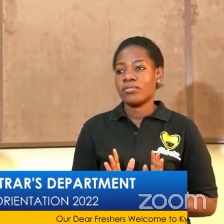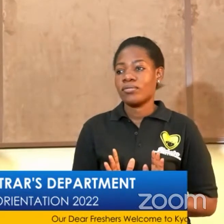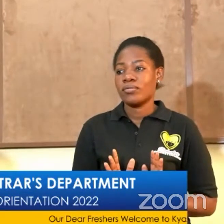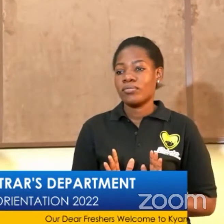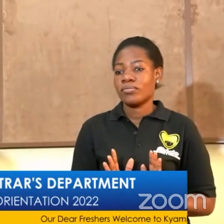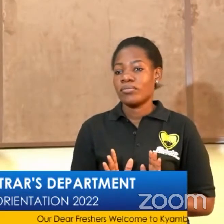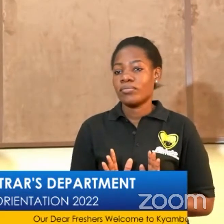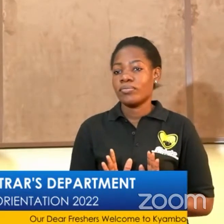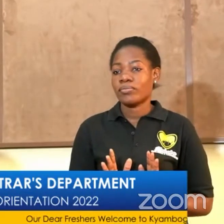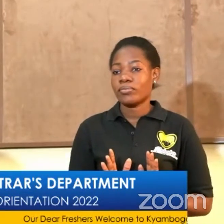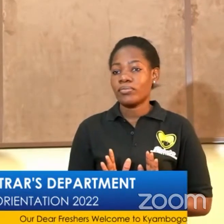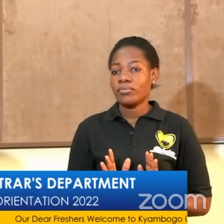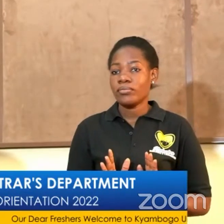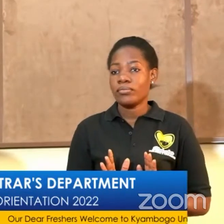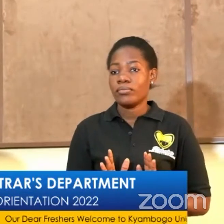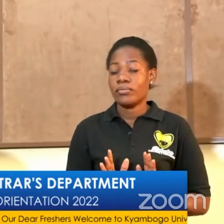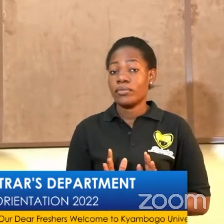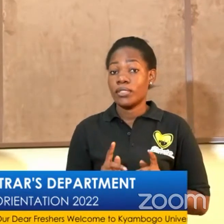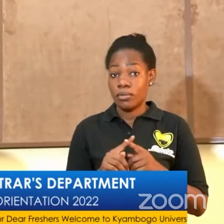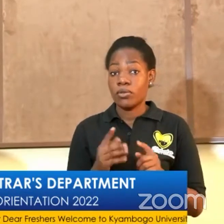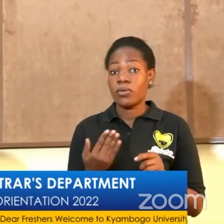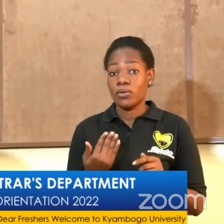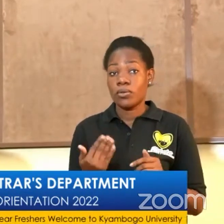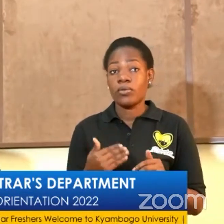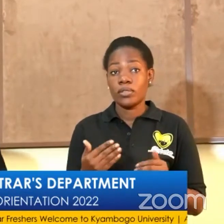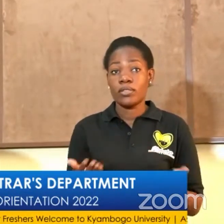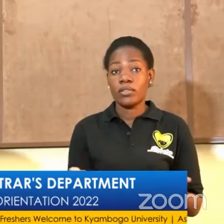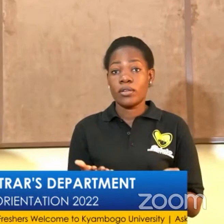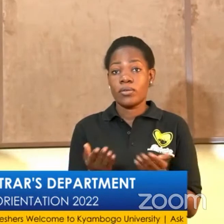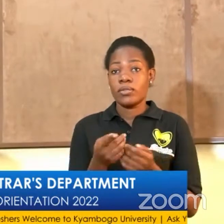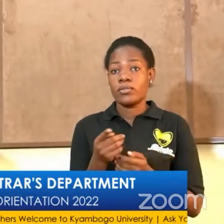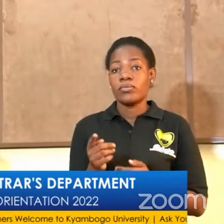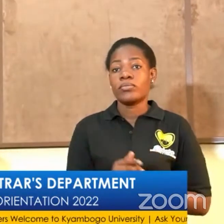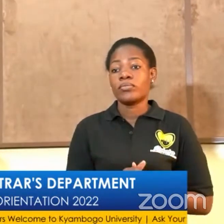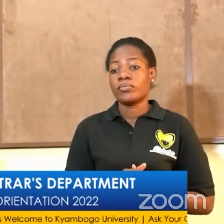Okay? But you are encouraged.